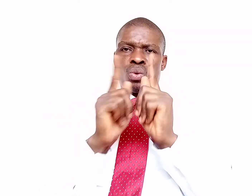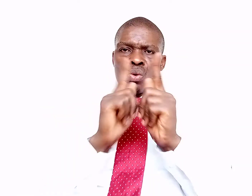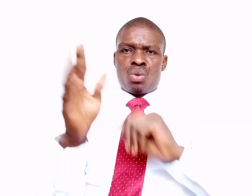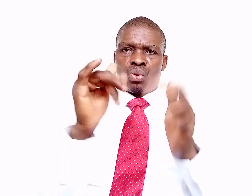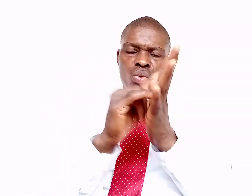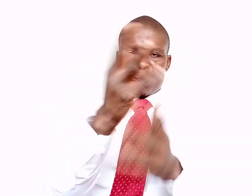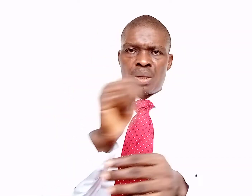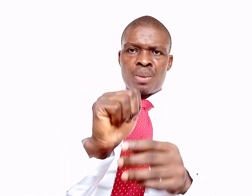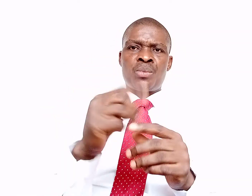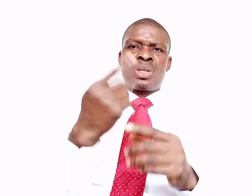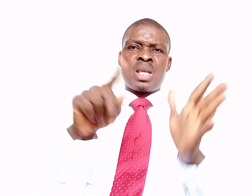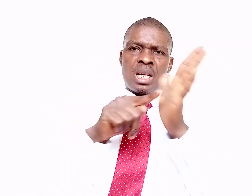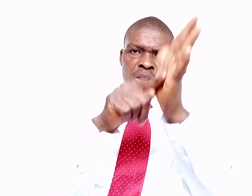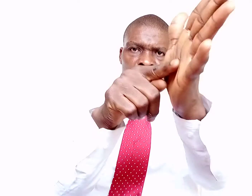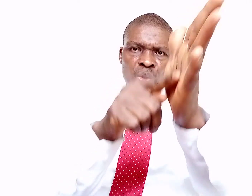were throwing free merchandise.